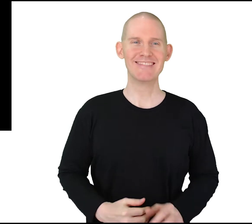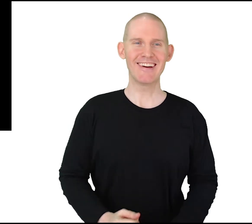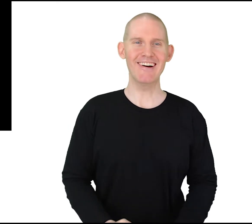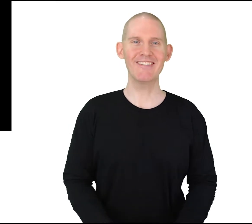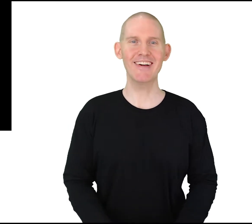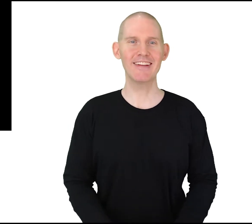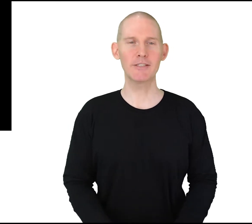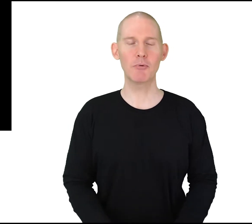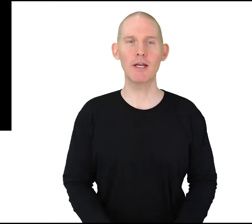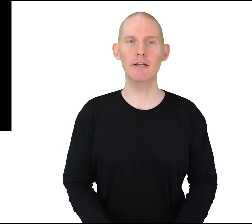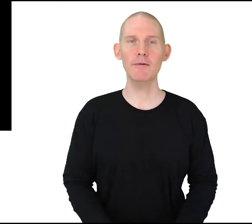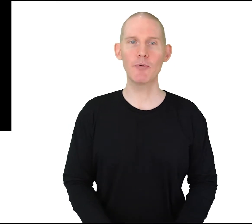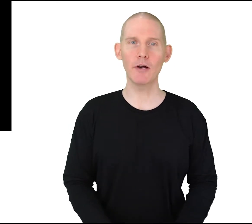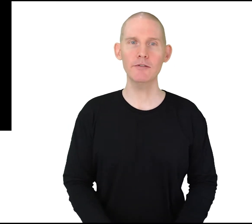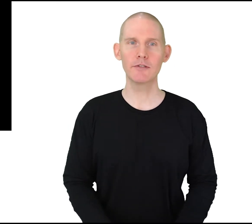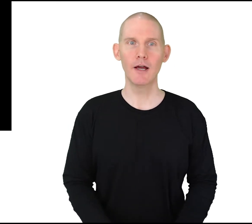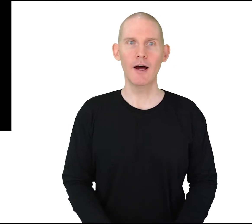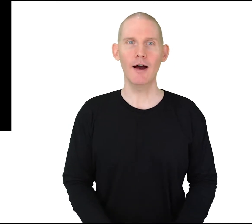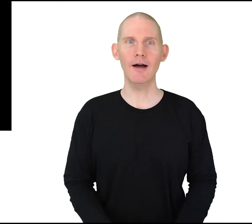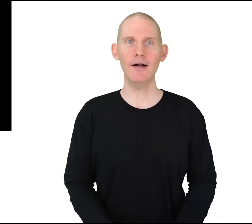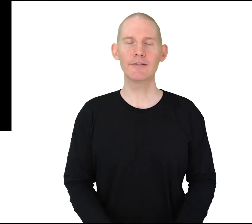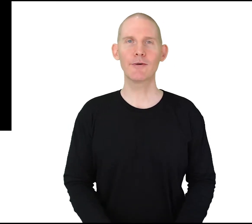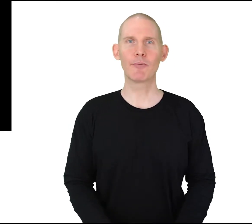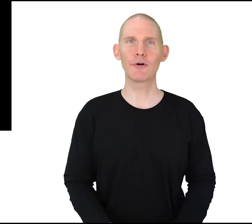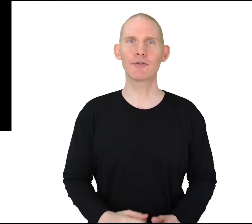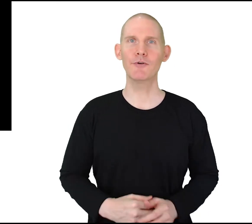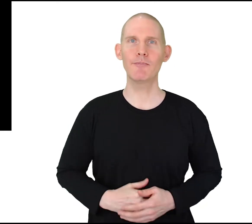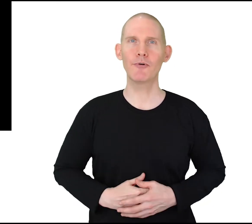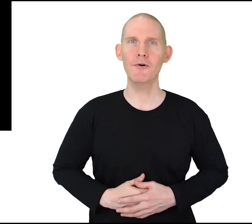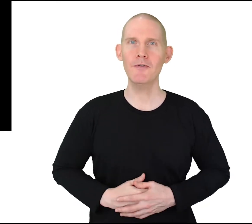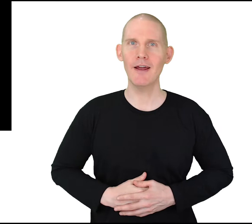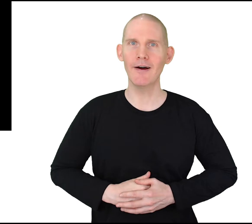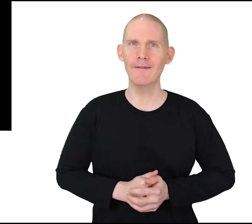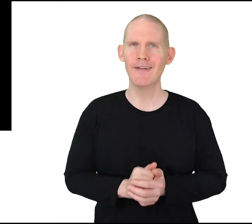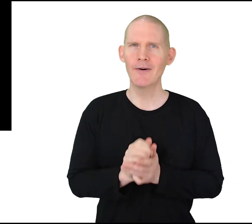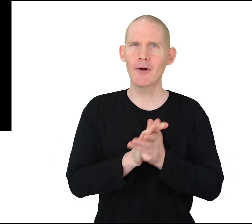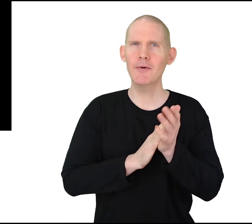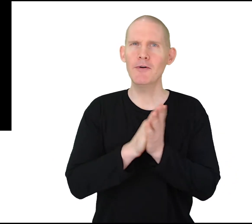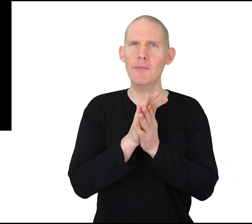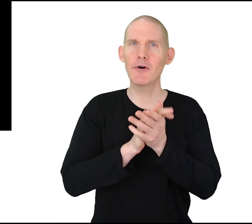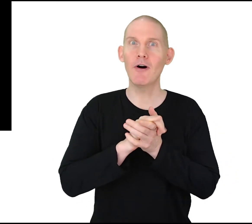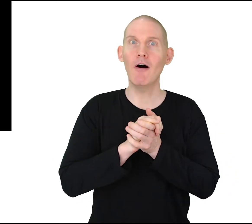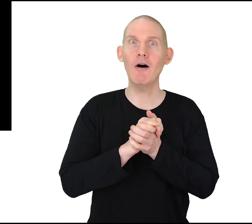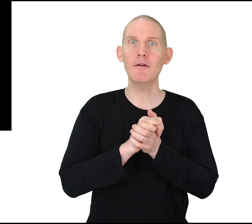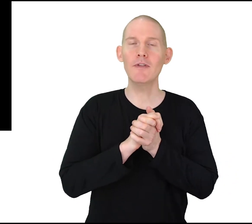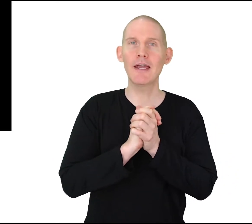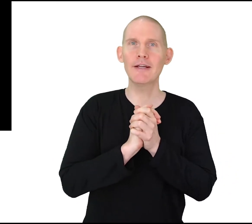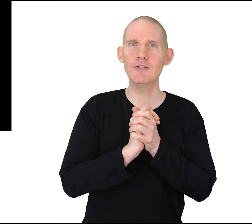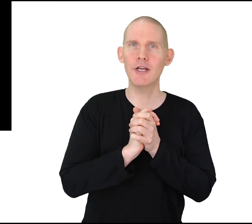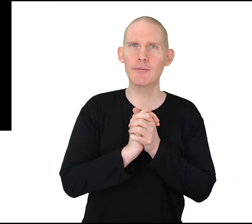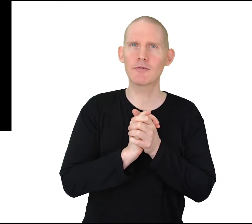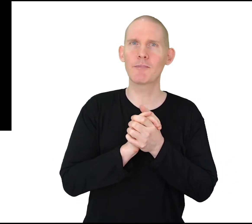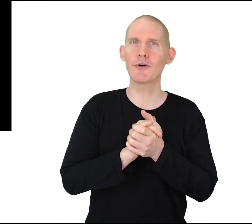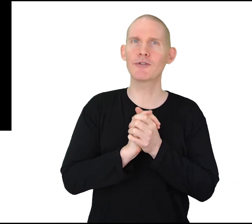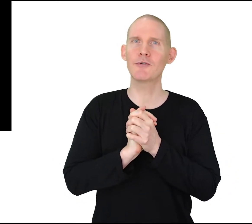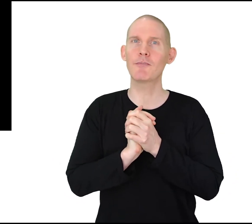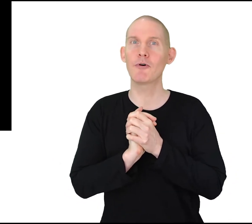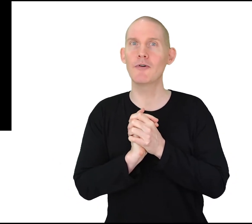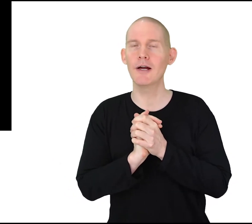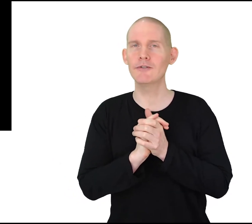All right, let's break it into parts. It's a personal pronoun. What do we know about all of the hand shapes for personal pronouns in